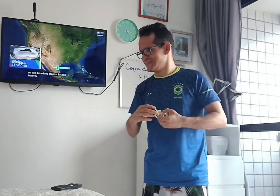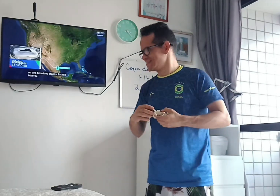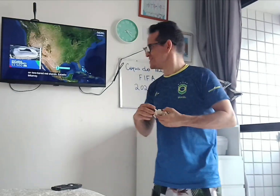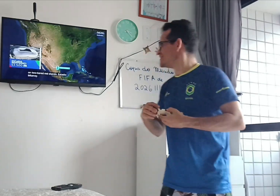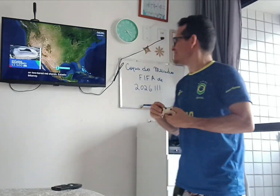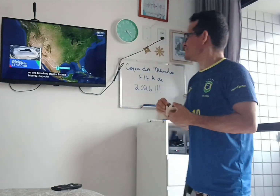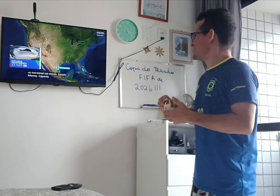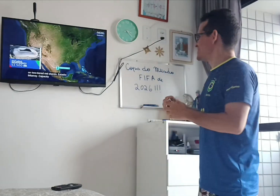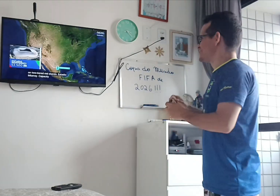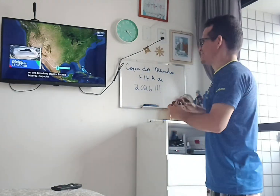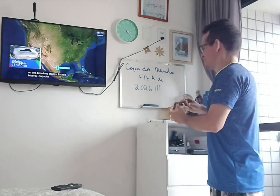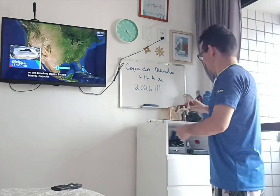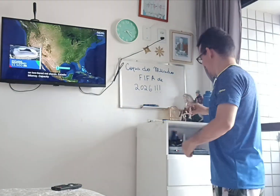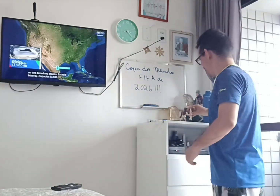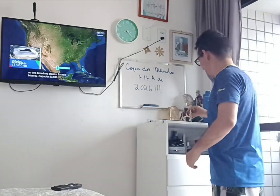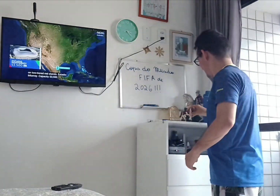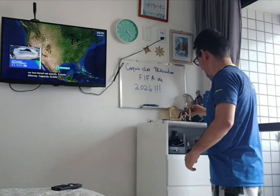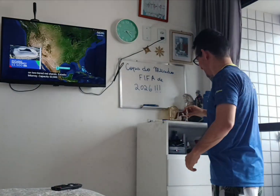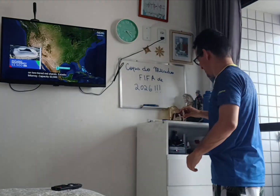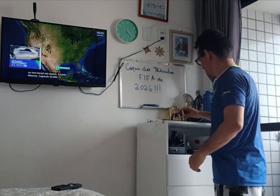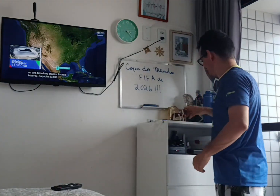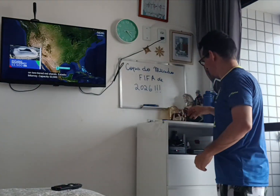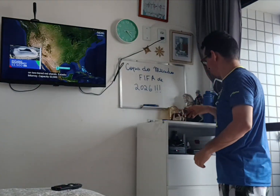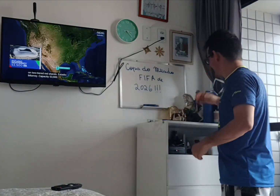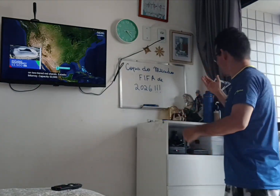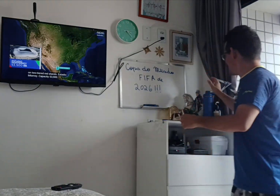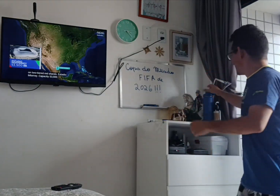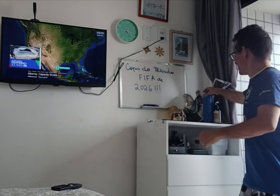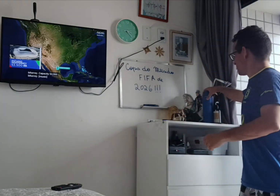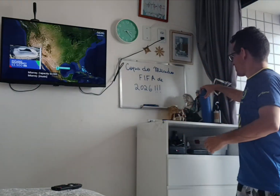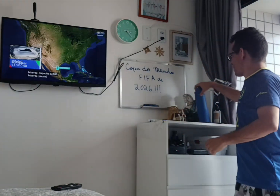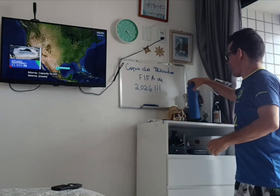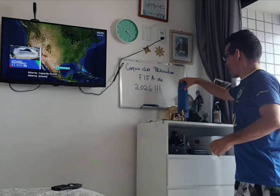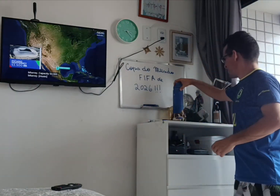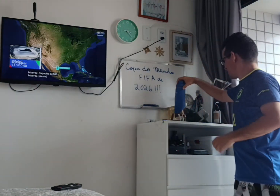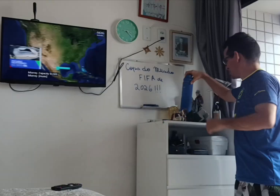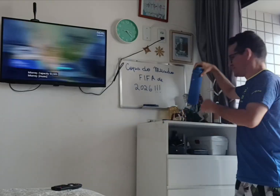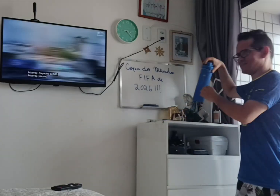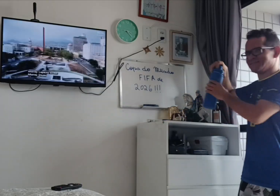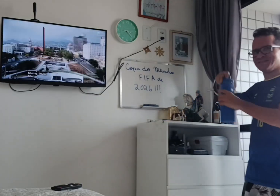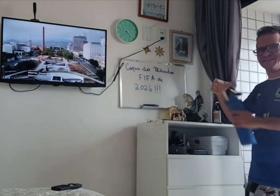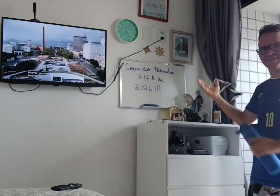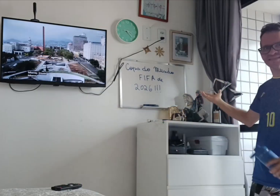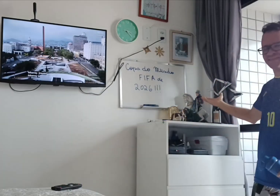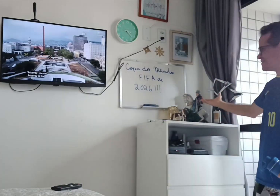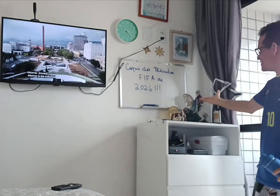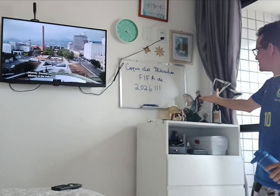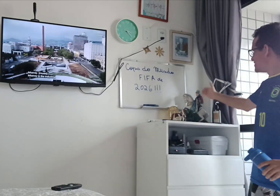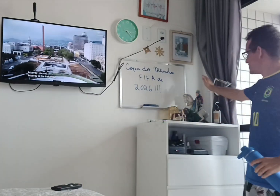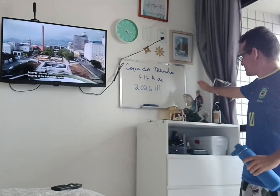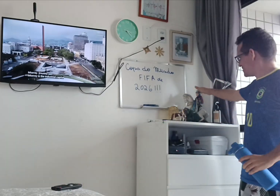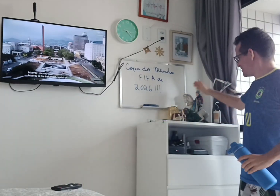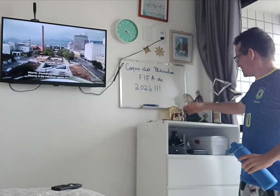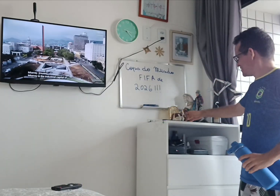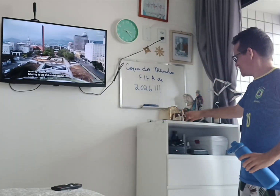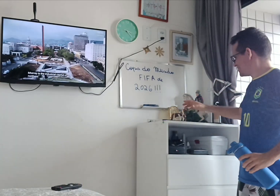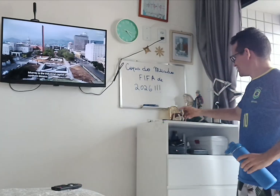Monterrey, capacity 53,500. Monterrey. Monterrey is the industrial capital of northern